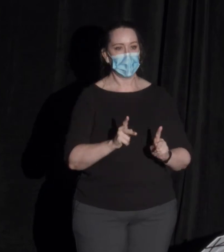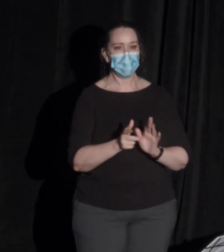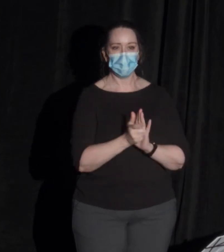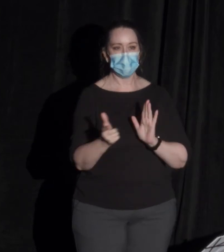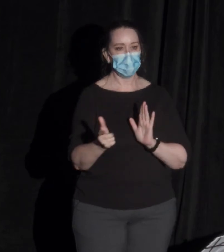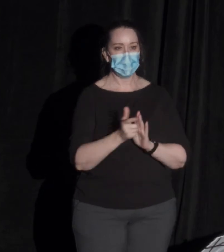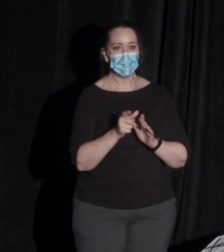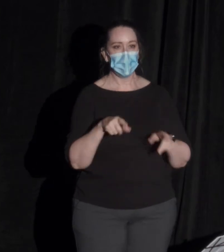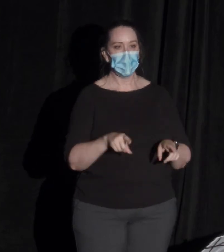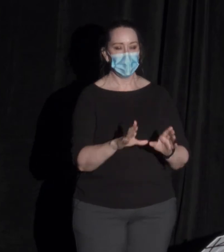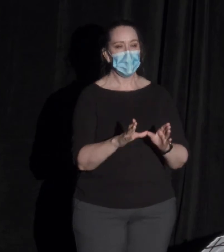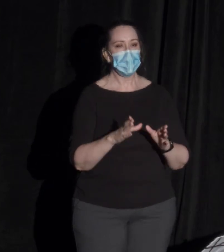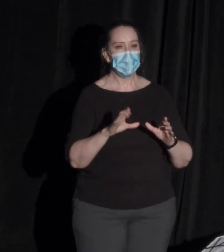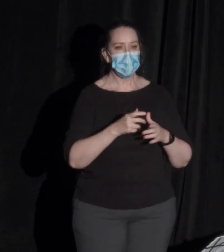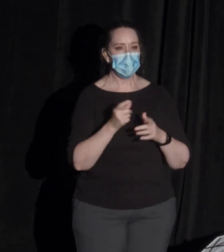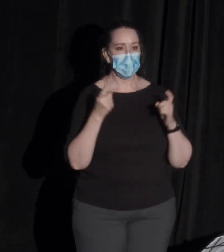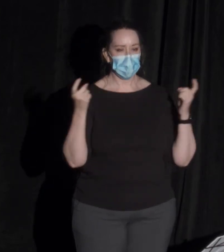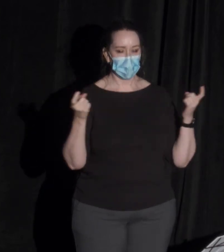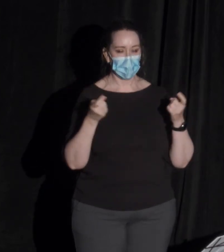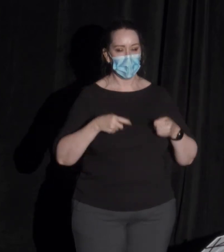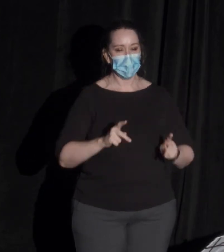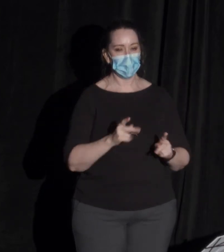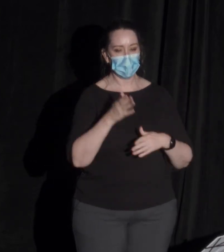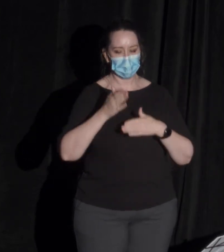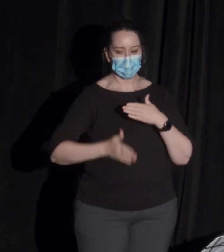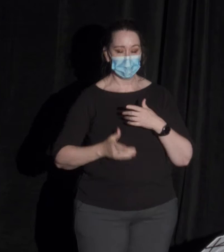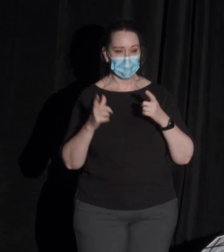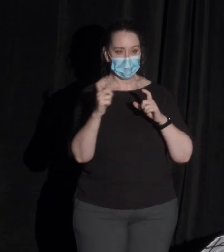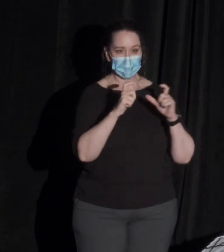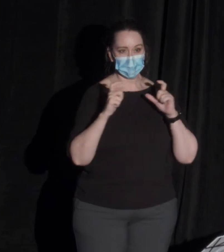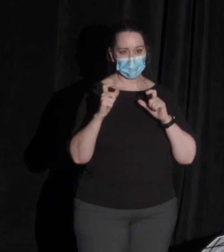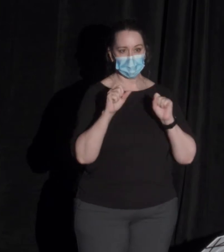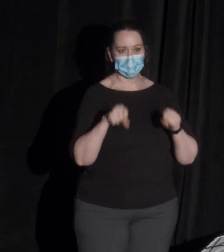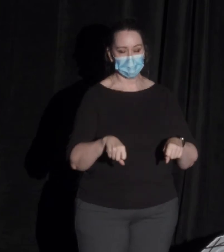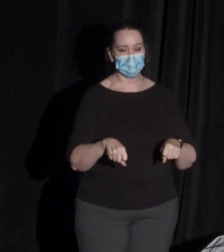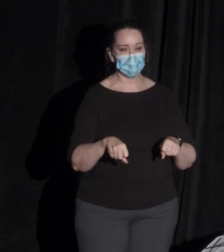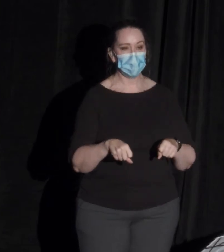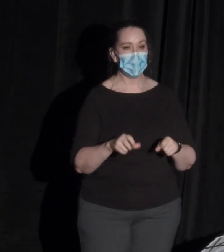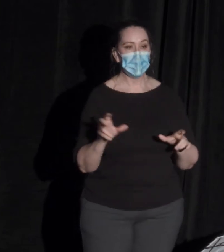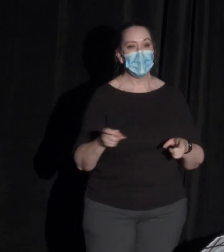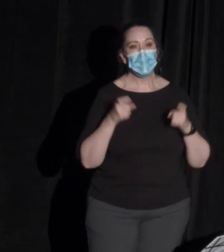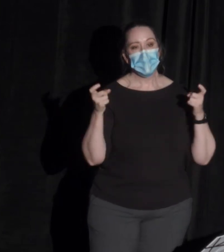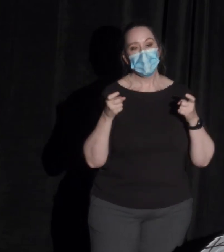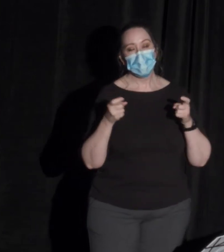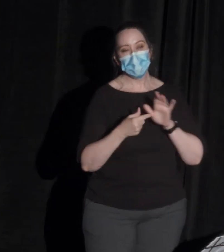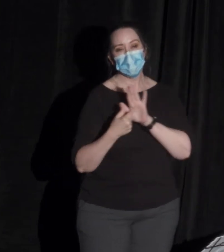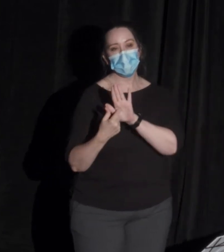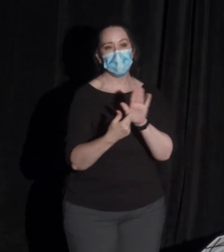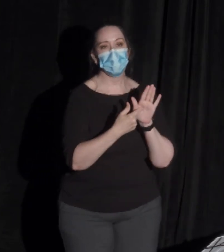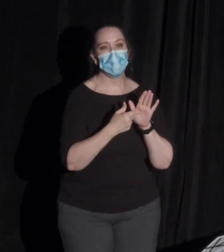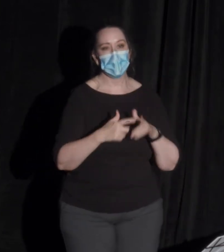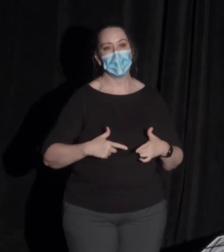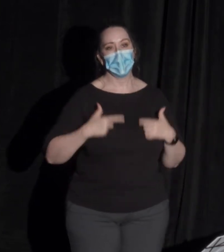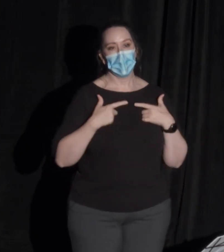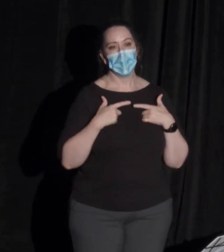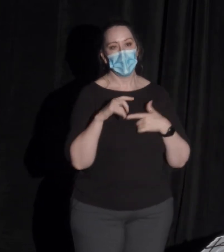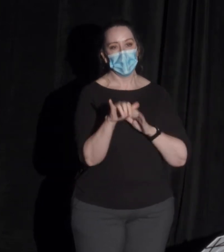be an opportunity to take photos at the end. This ceremony is being broadcast live on YouTube. Please join in